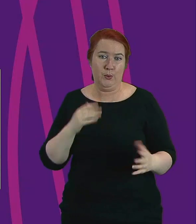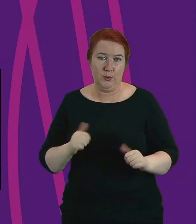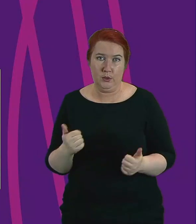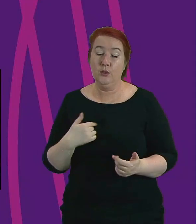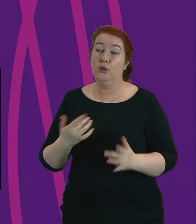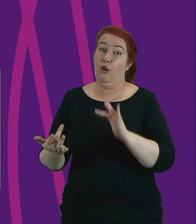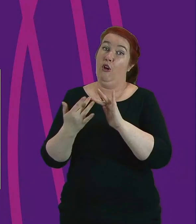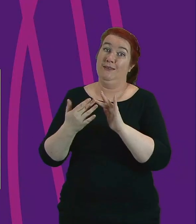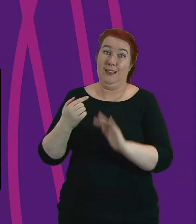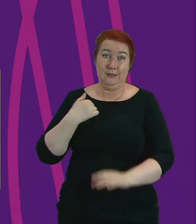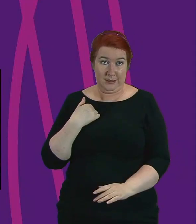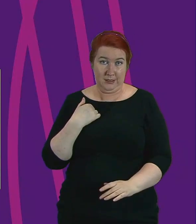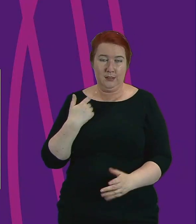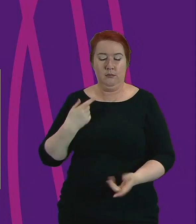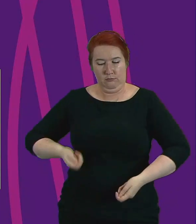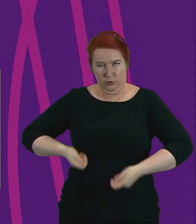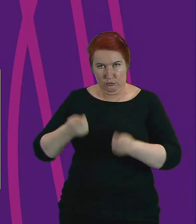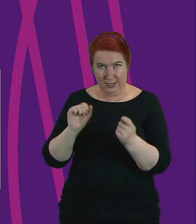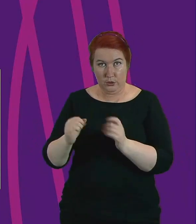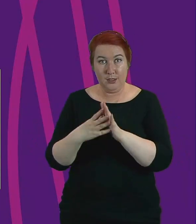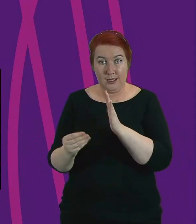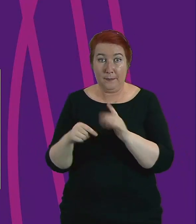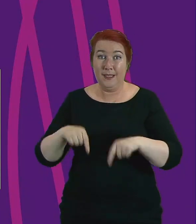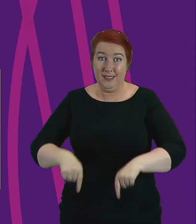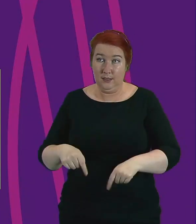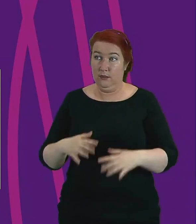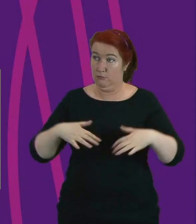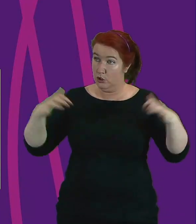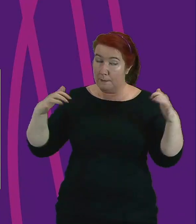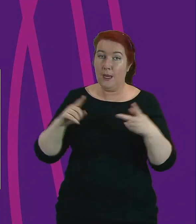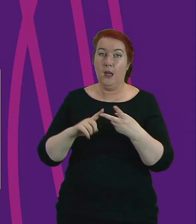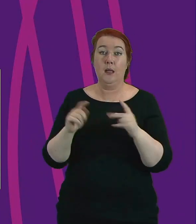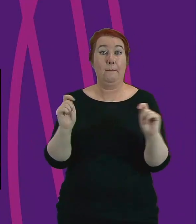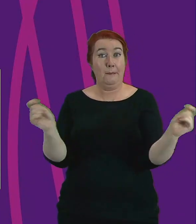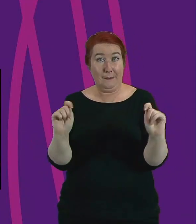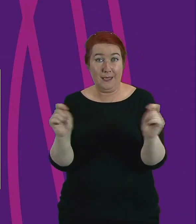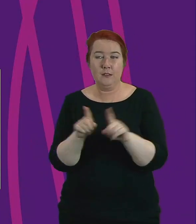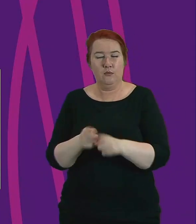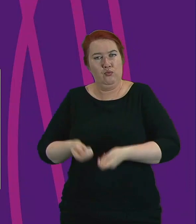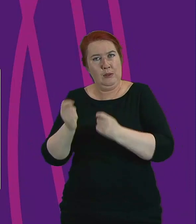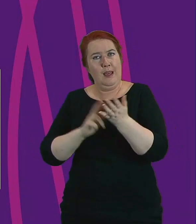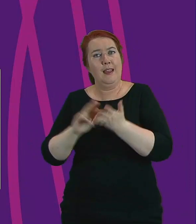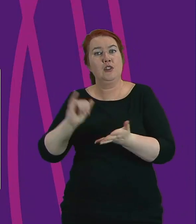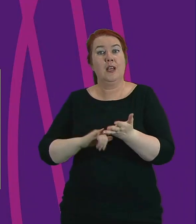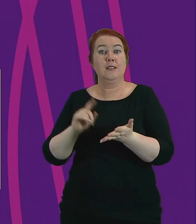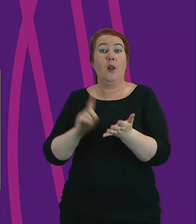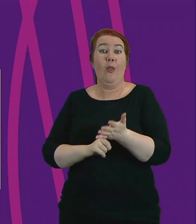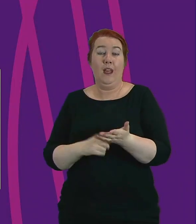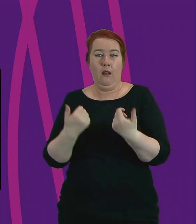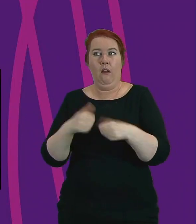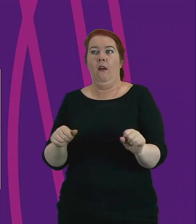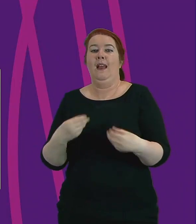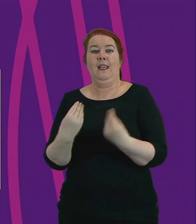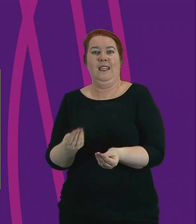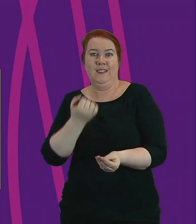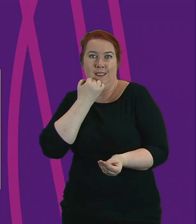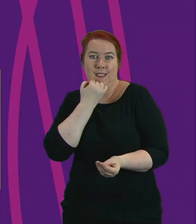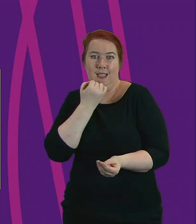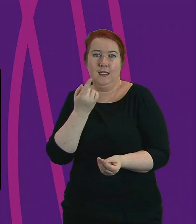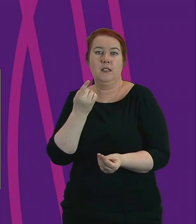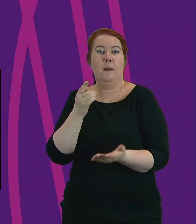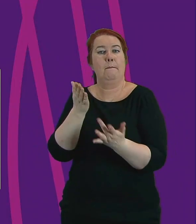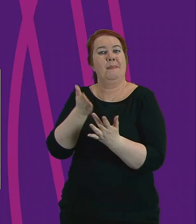touch with me. I raised her case in the chamber, in the papers and in NHS Lothian until she was finally given a date for her surgery in the middle